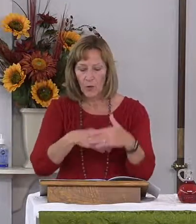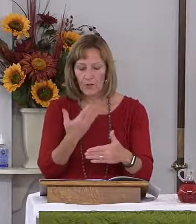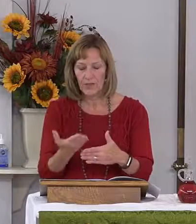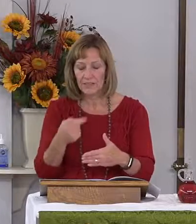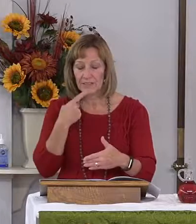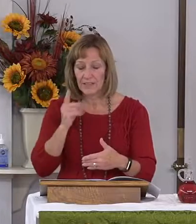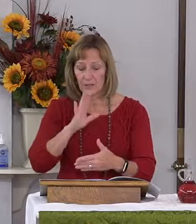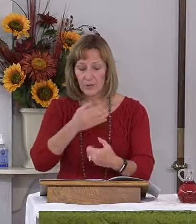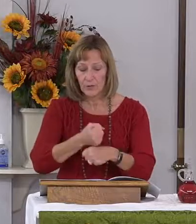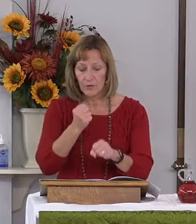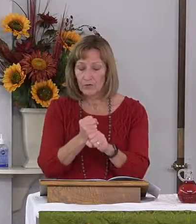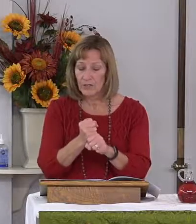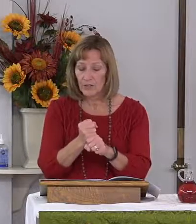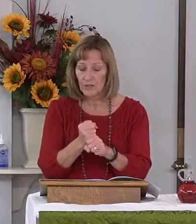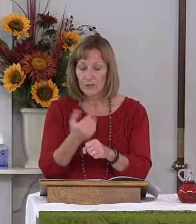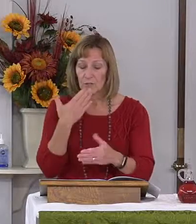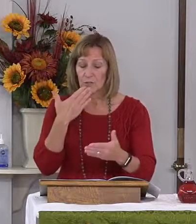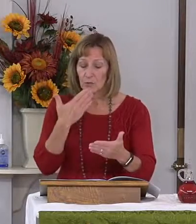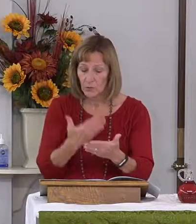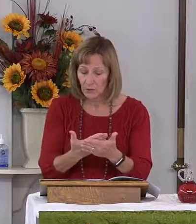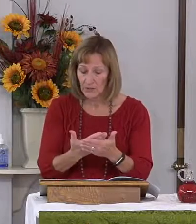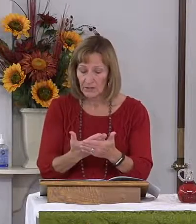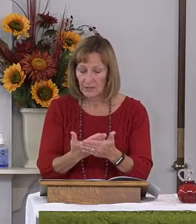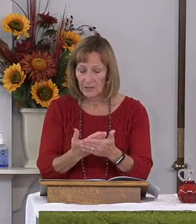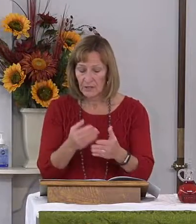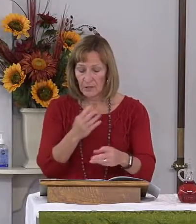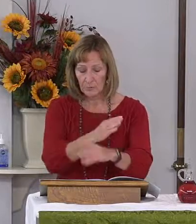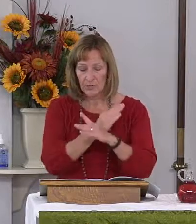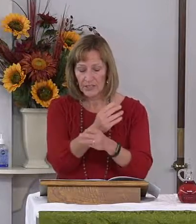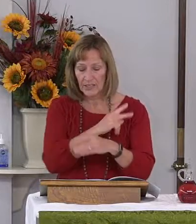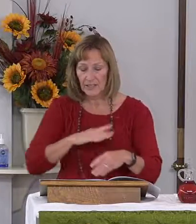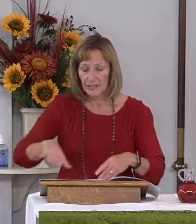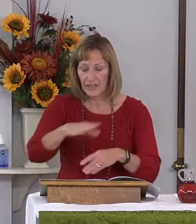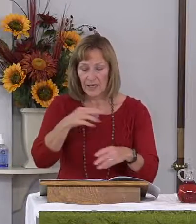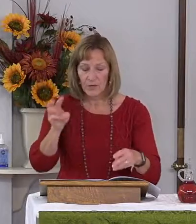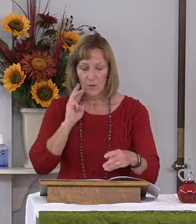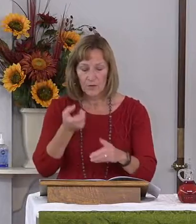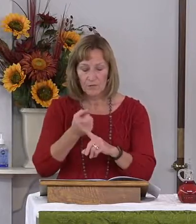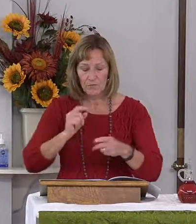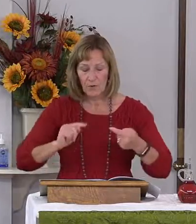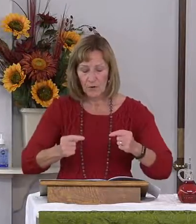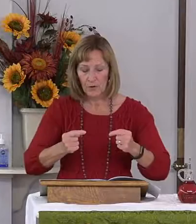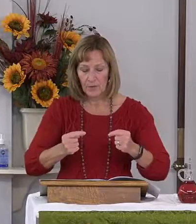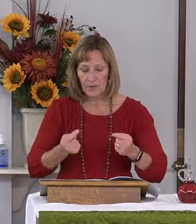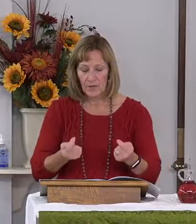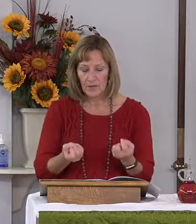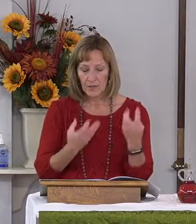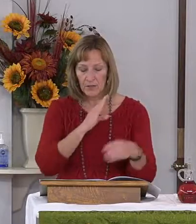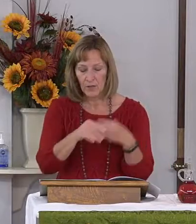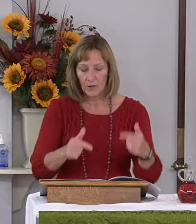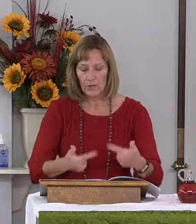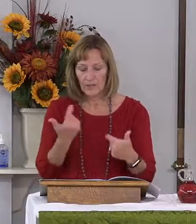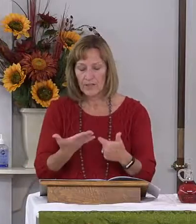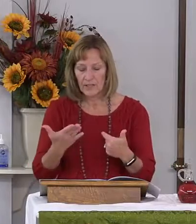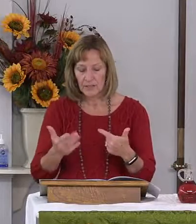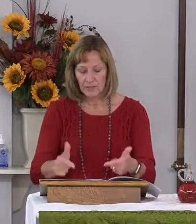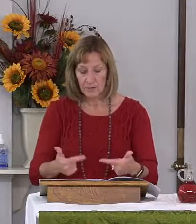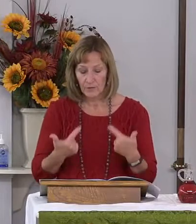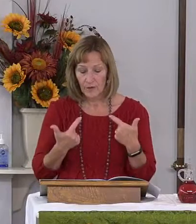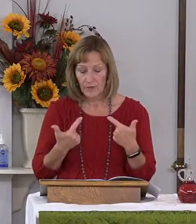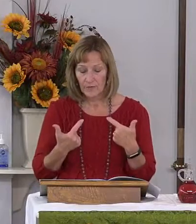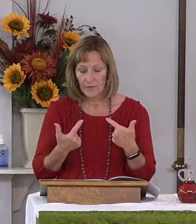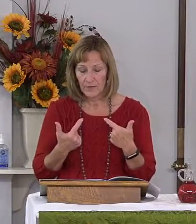and said your creation was good. Protect land and water from harm. Cause all living things